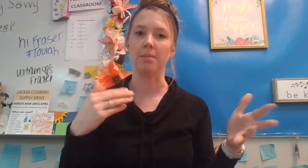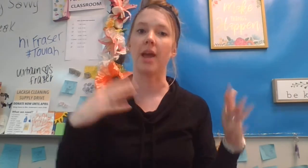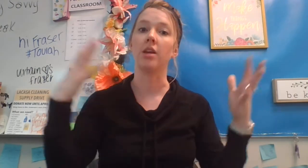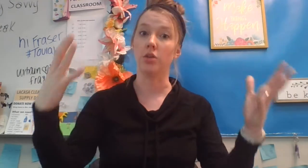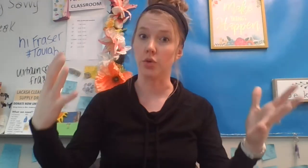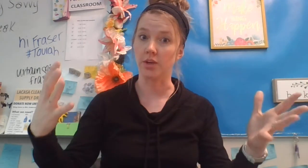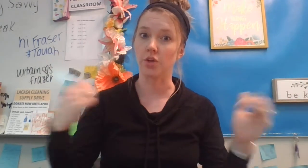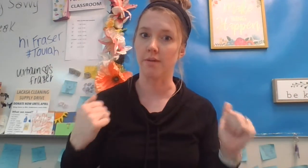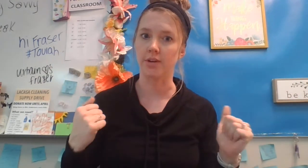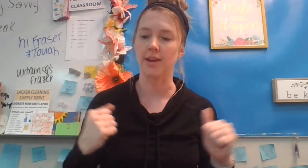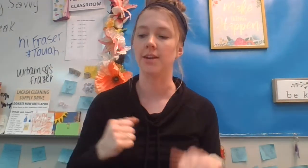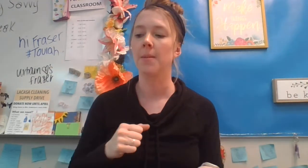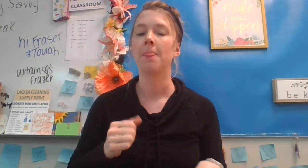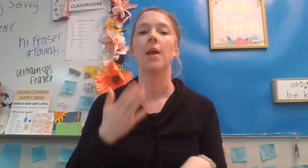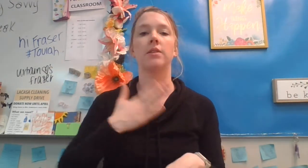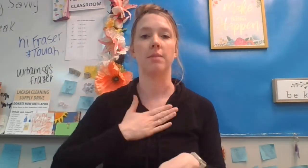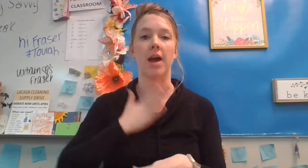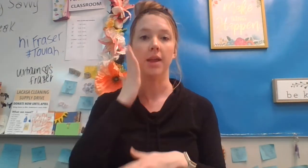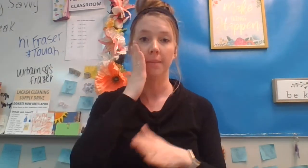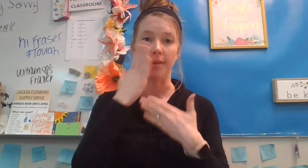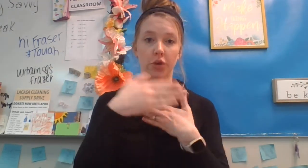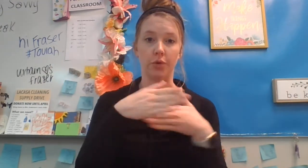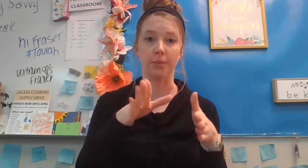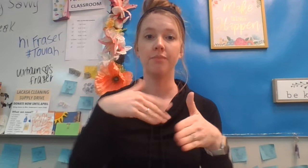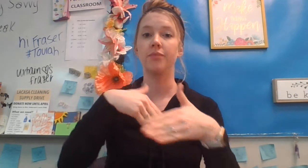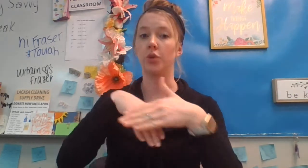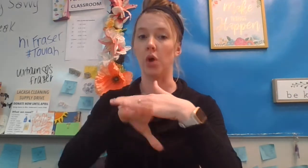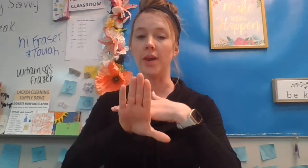by using your reference hand. It's my bedroom, go in,